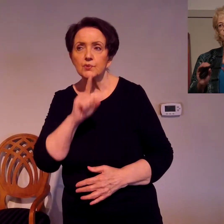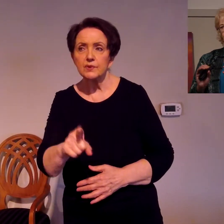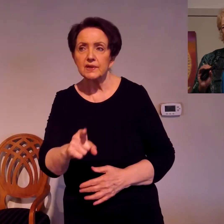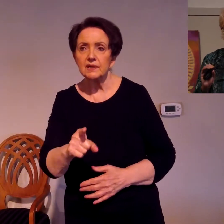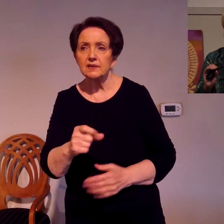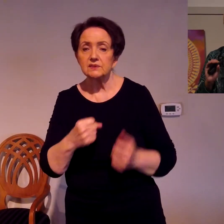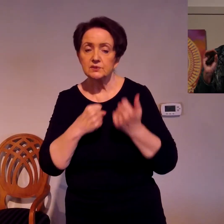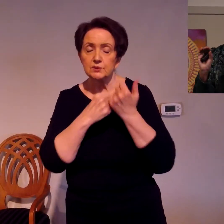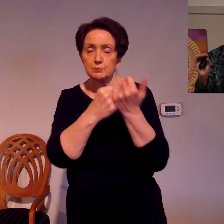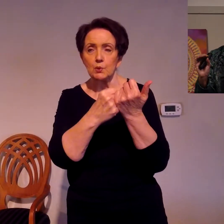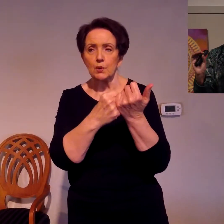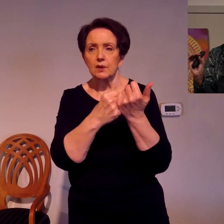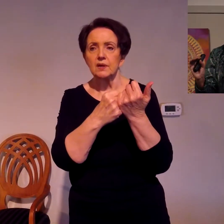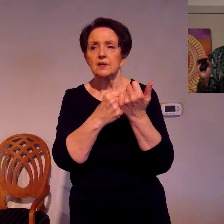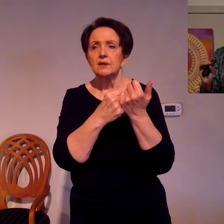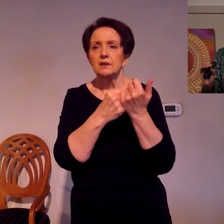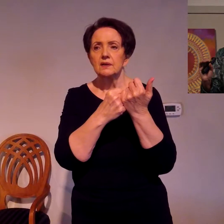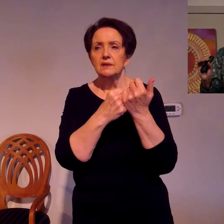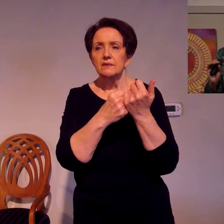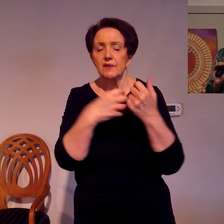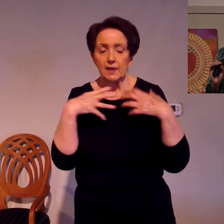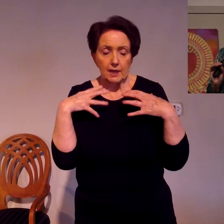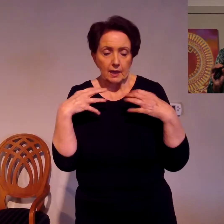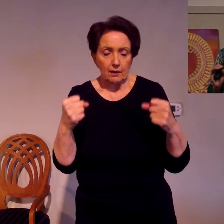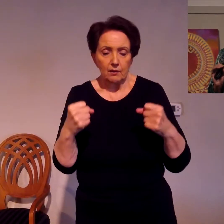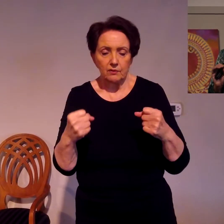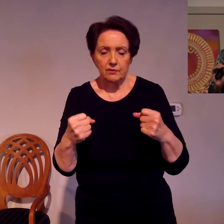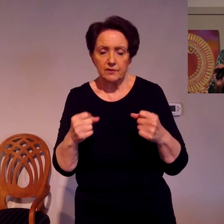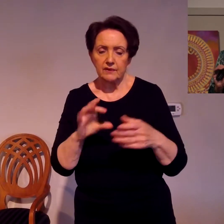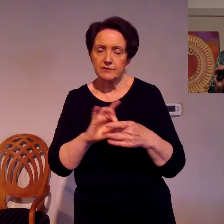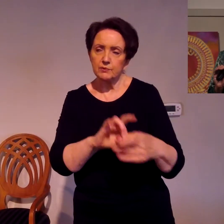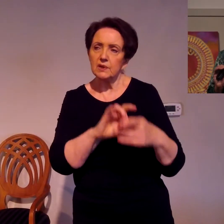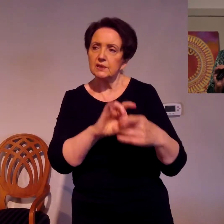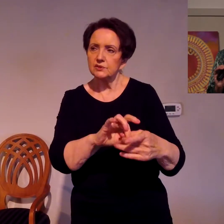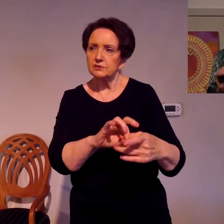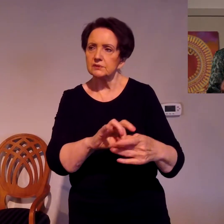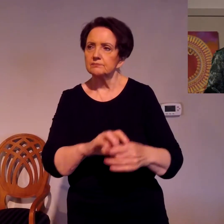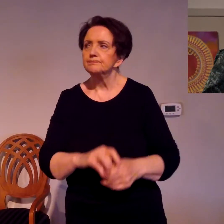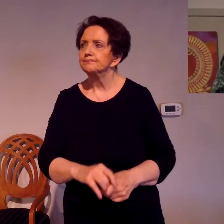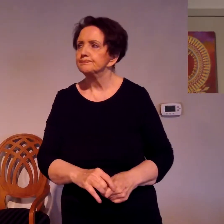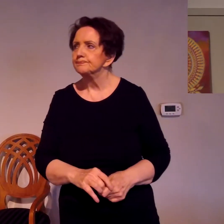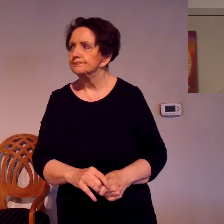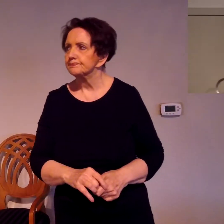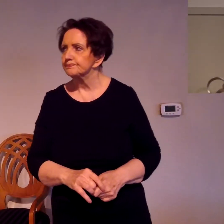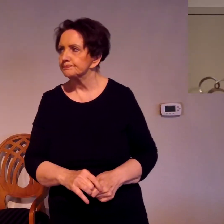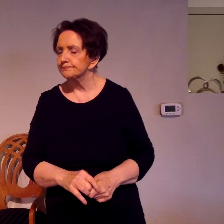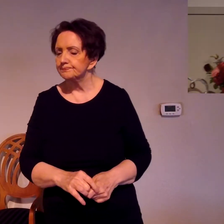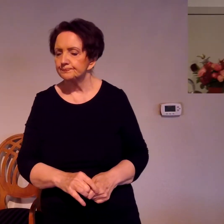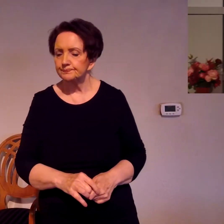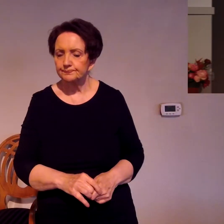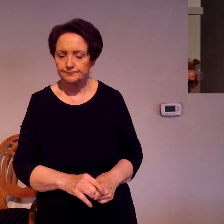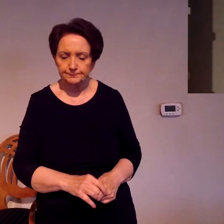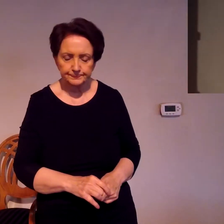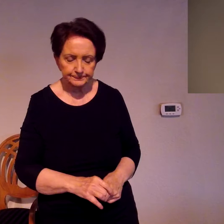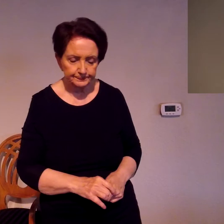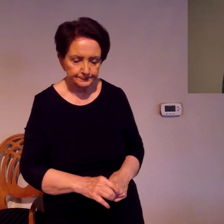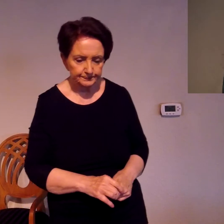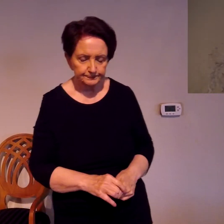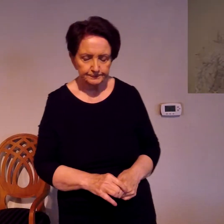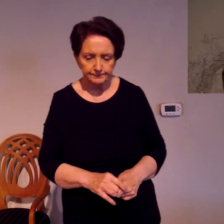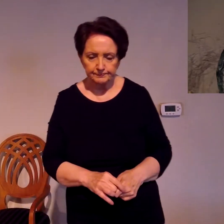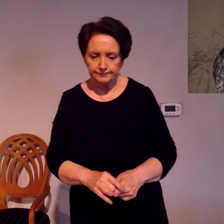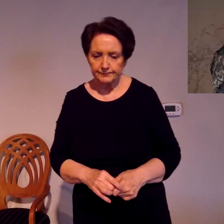really support the health and well-being of our relationships, right? So our